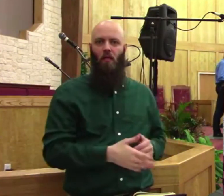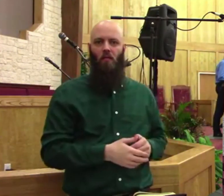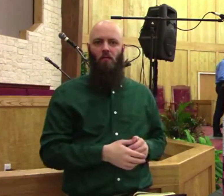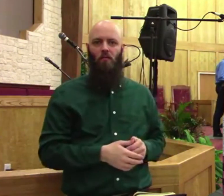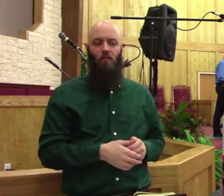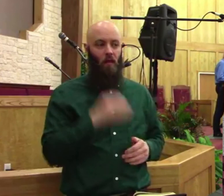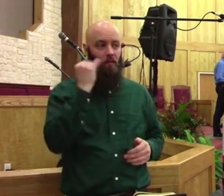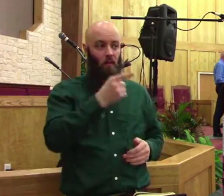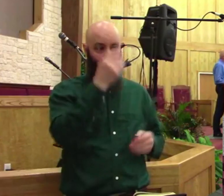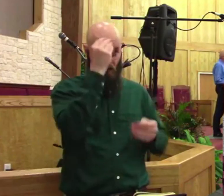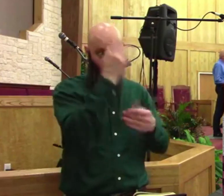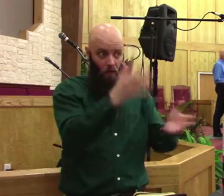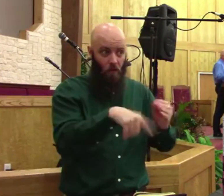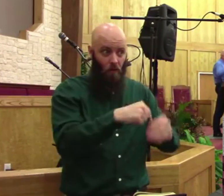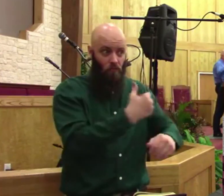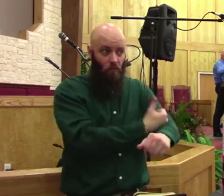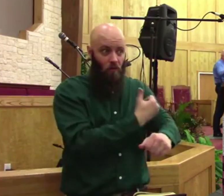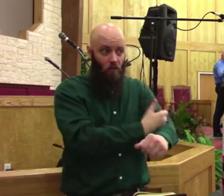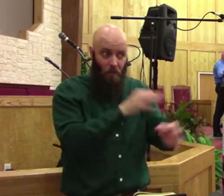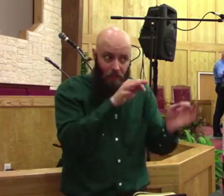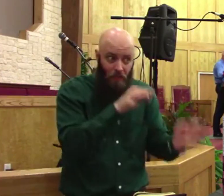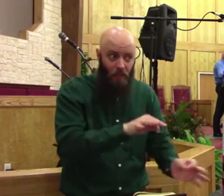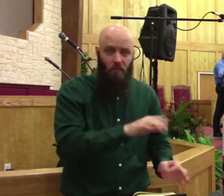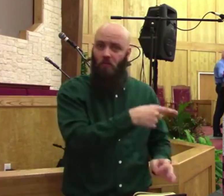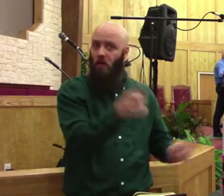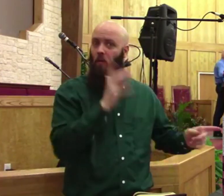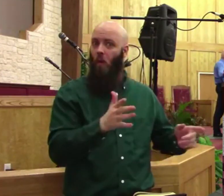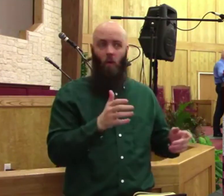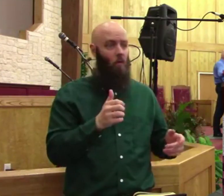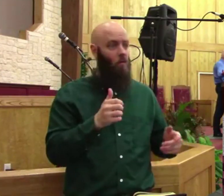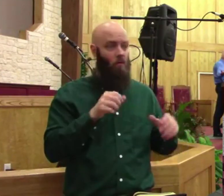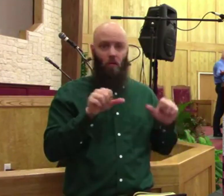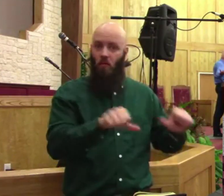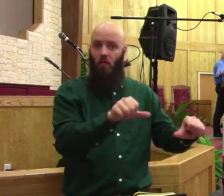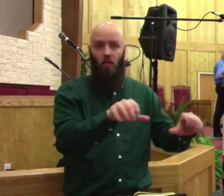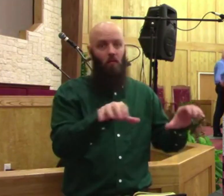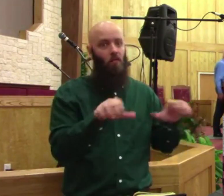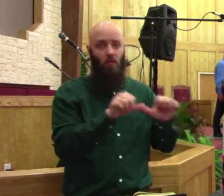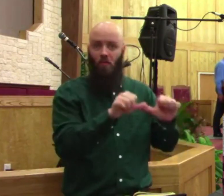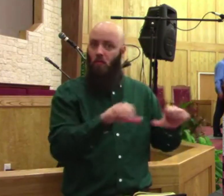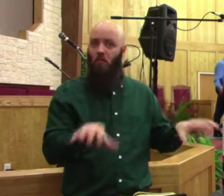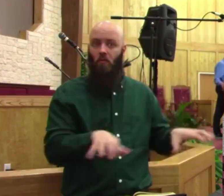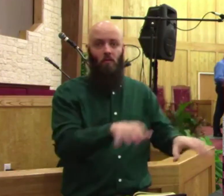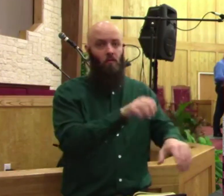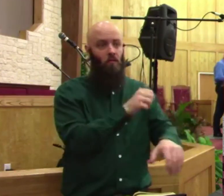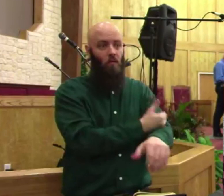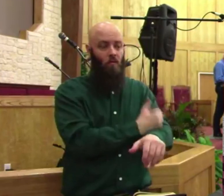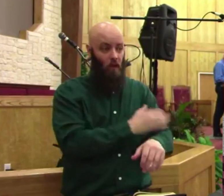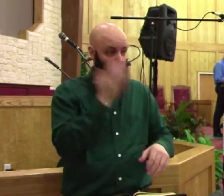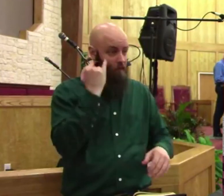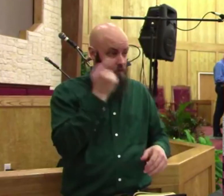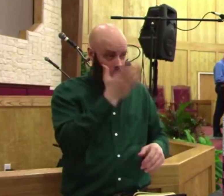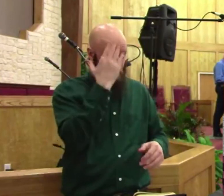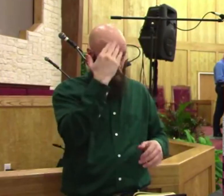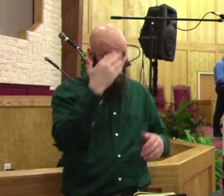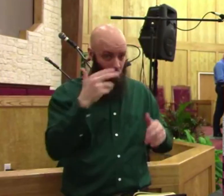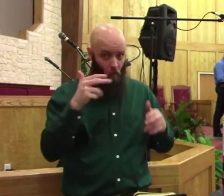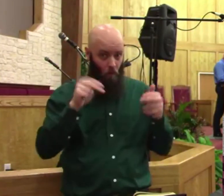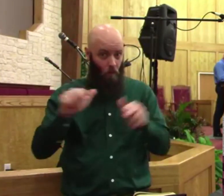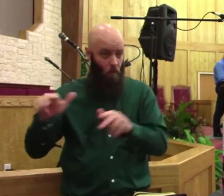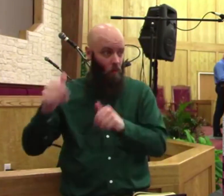about drugs, they won't take drugs. If they know truth about the consequences of immorality, they won't be involved in